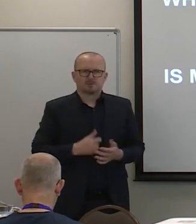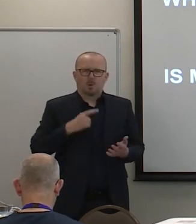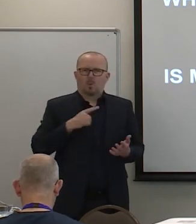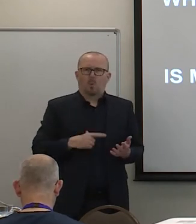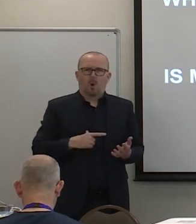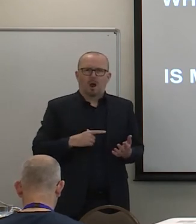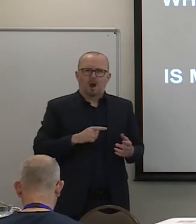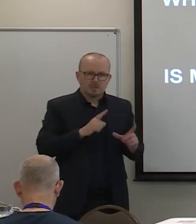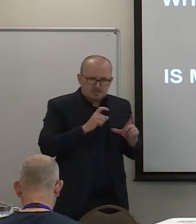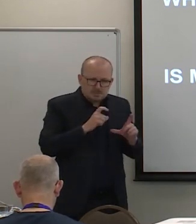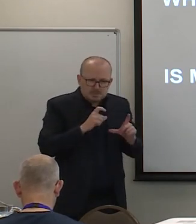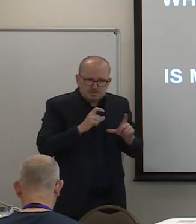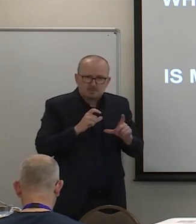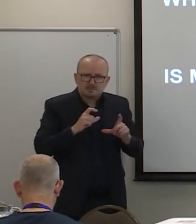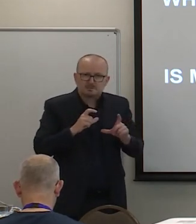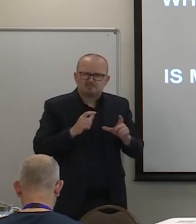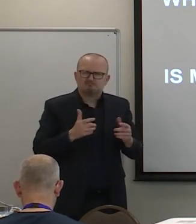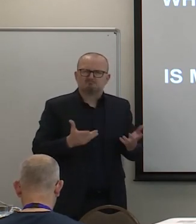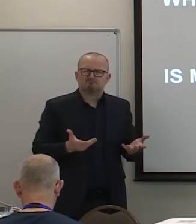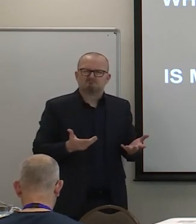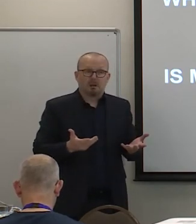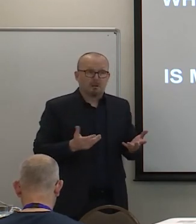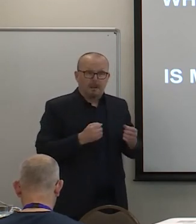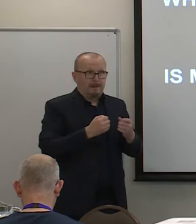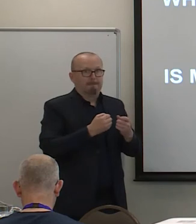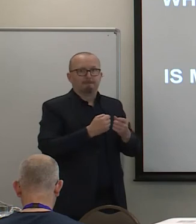And is mass information actually enough?